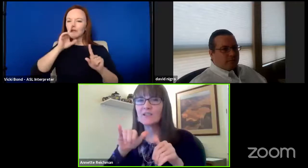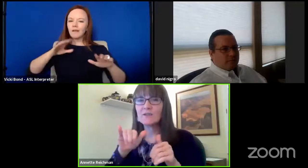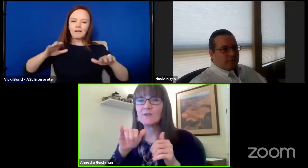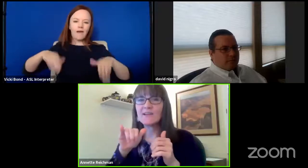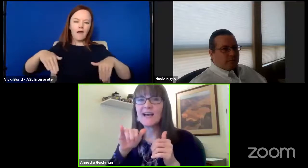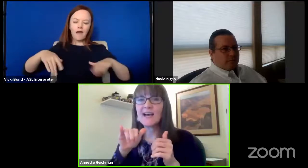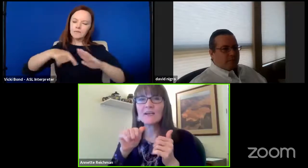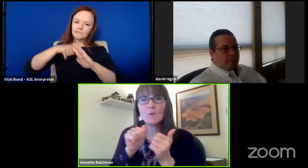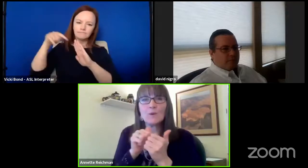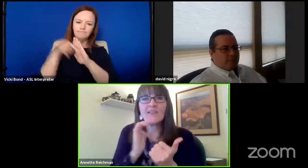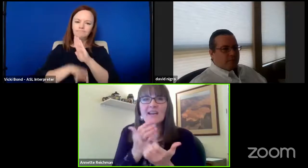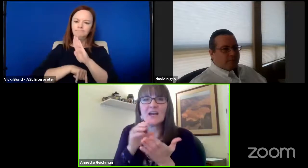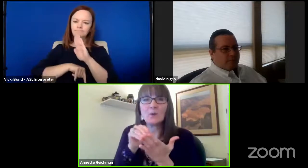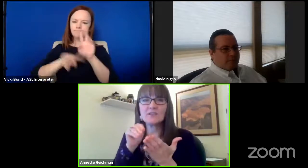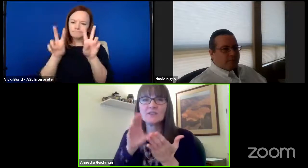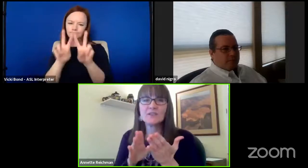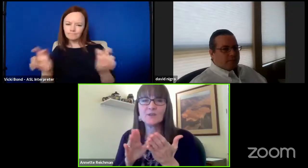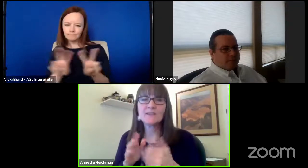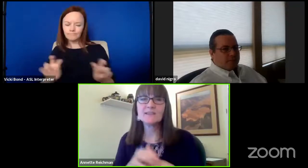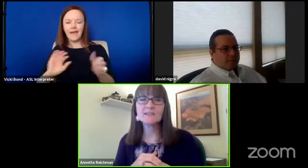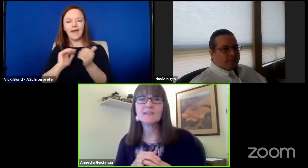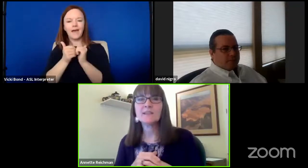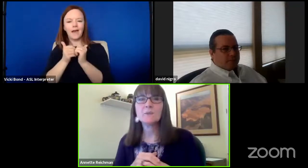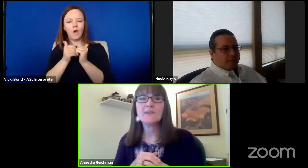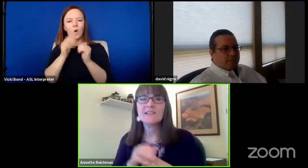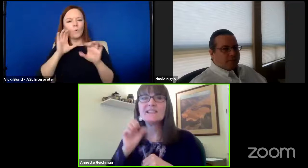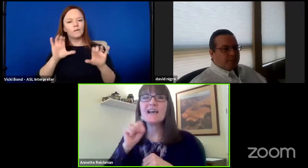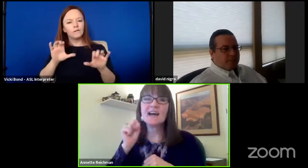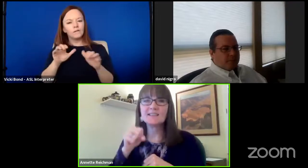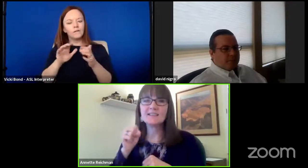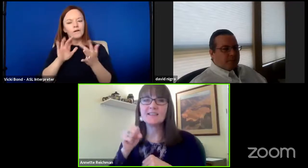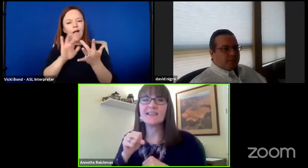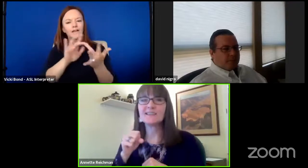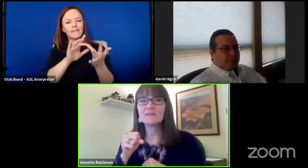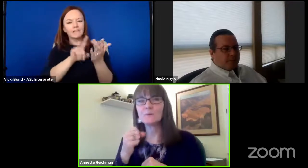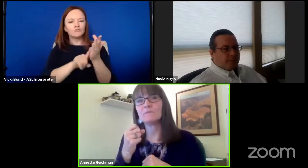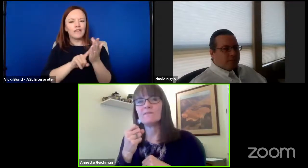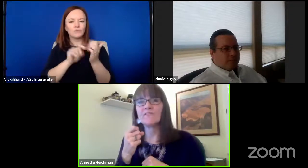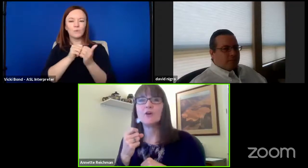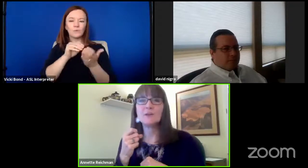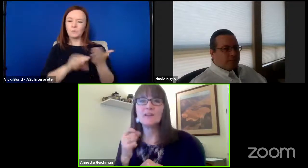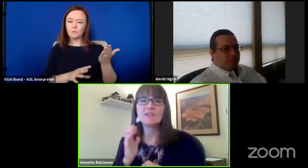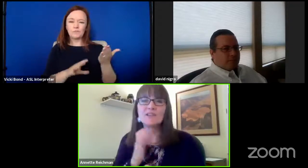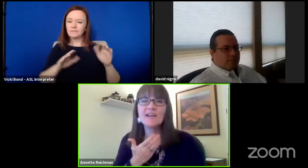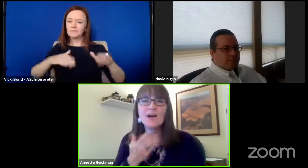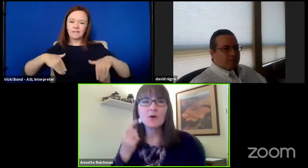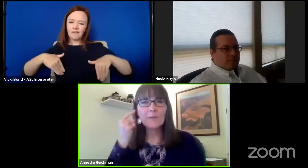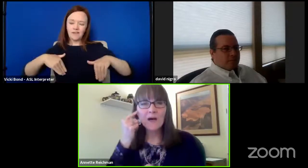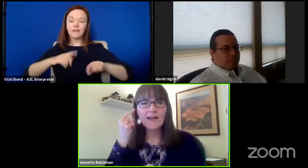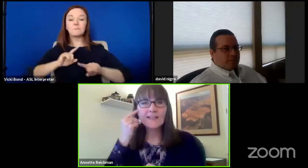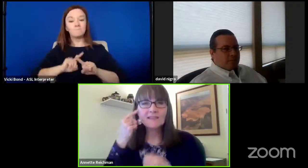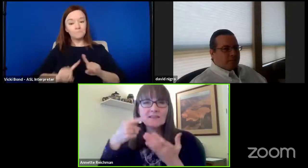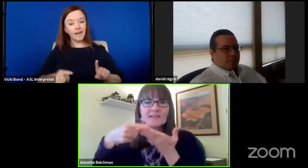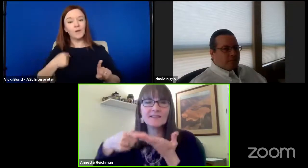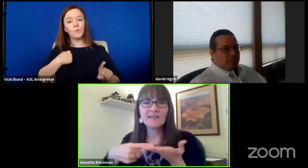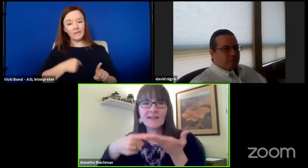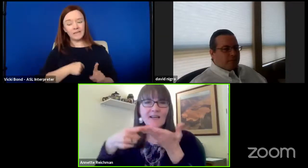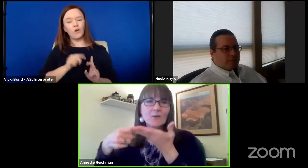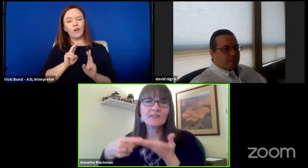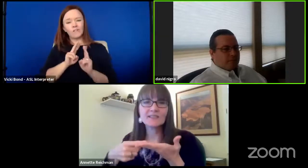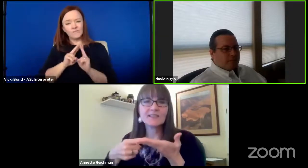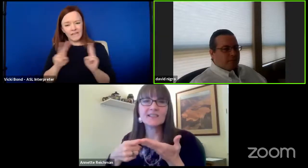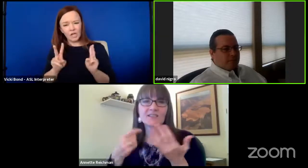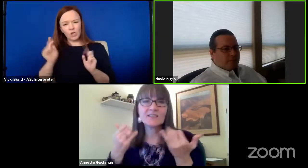we're going to do that with our students, but yes, that's very much on our minds